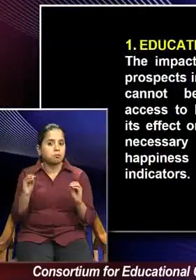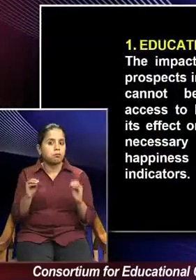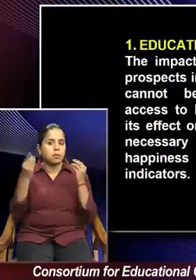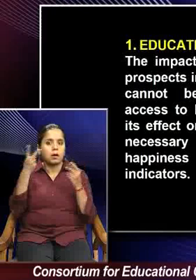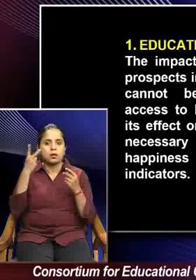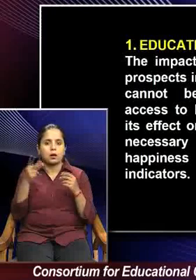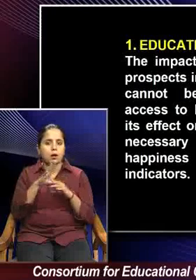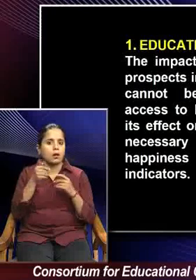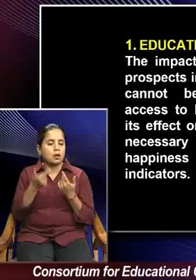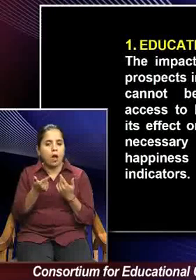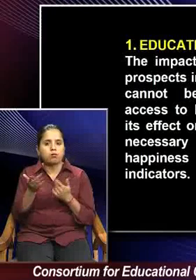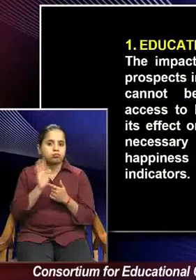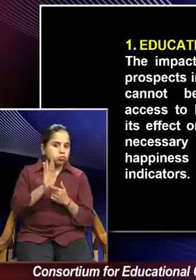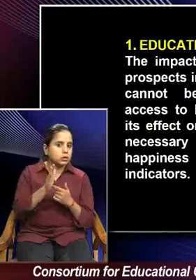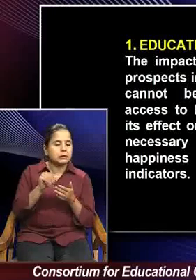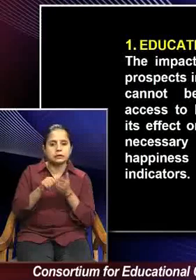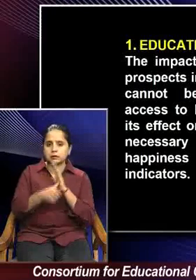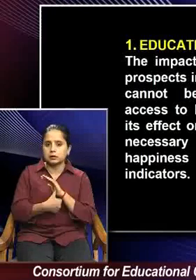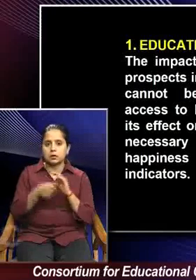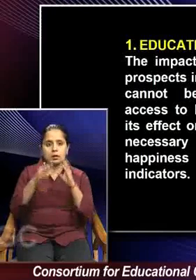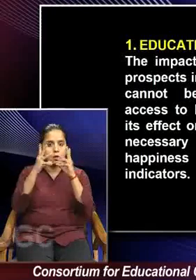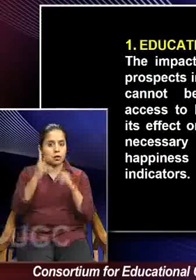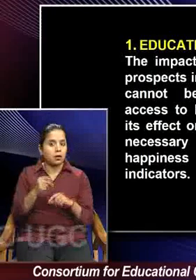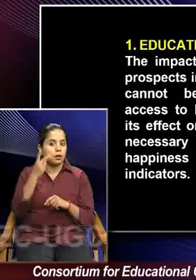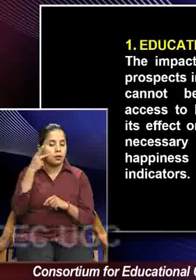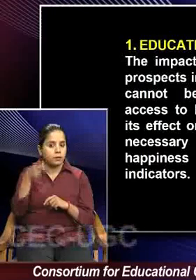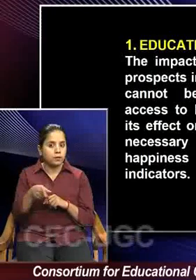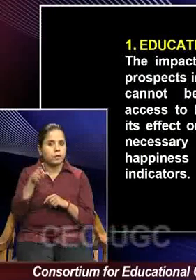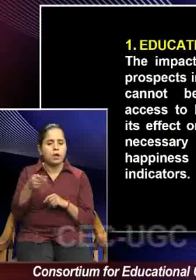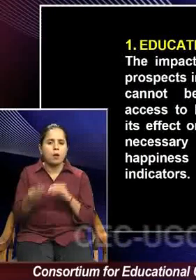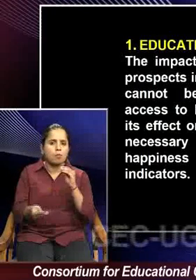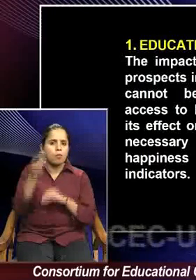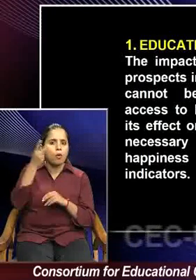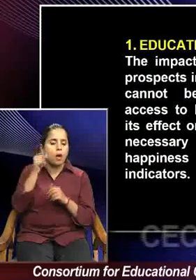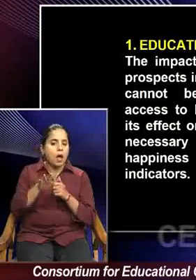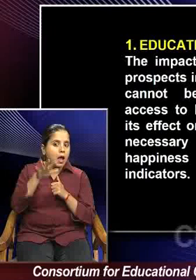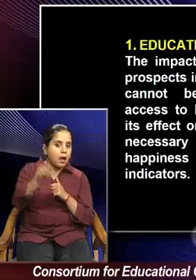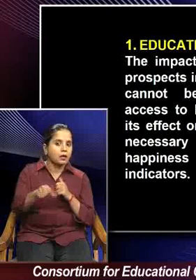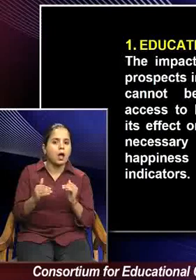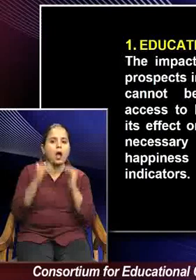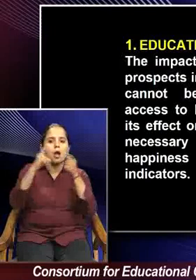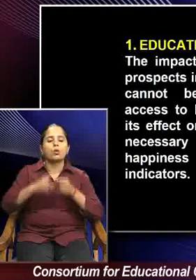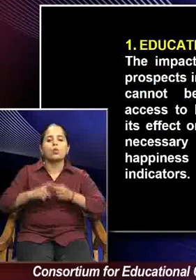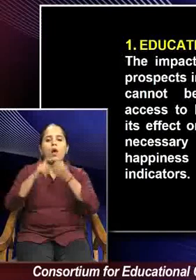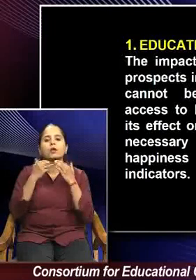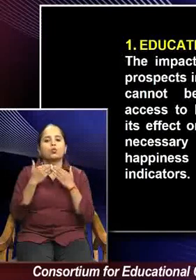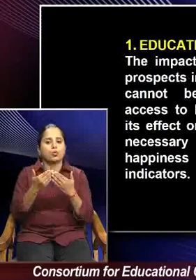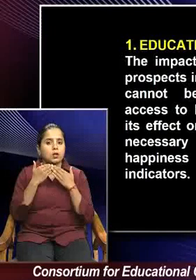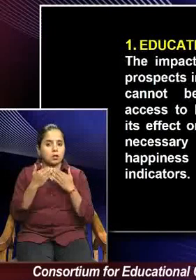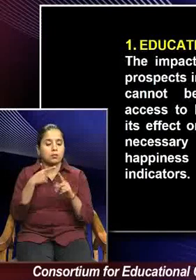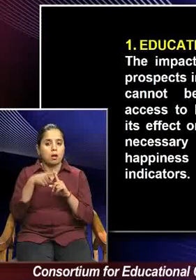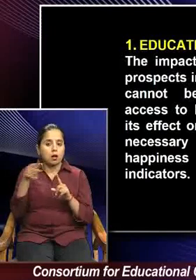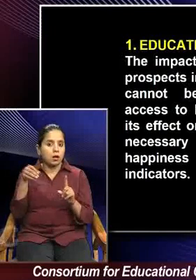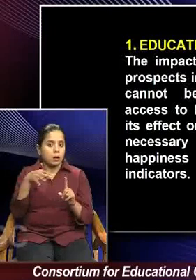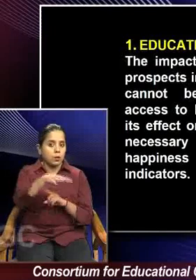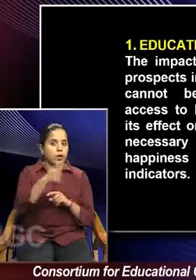be overstated. Assessing the access to the high-quality education and its effect on